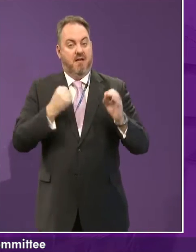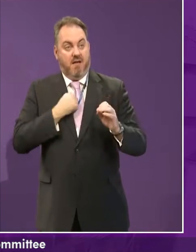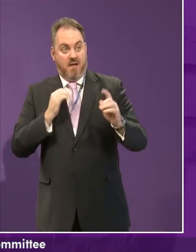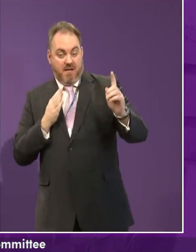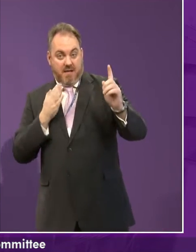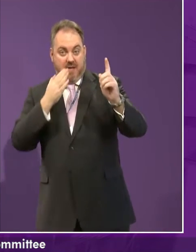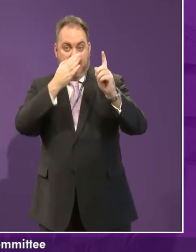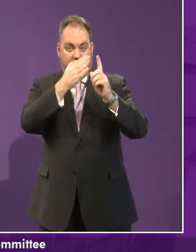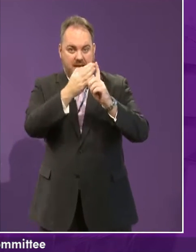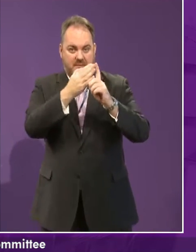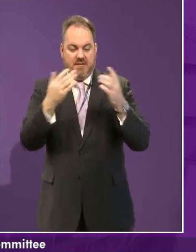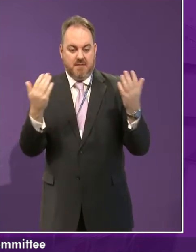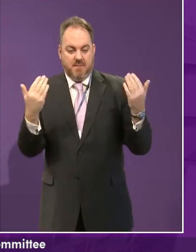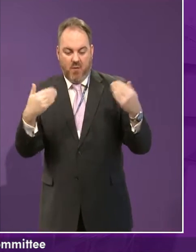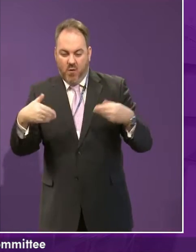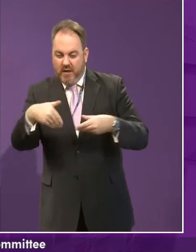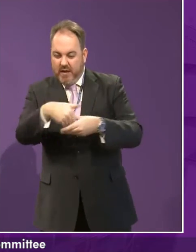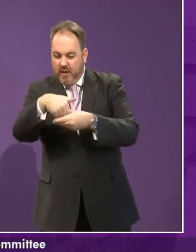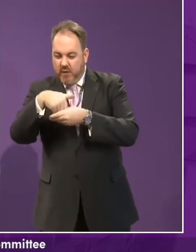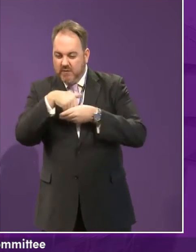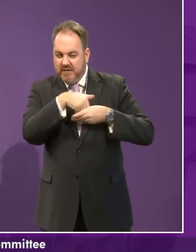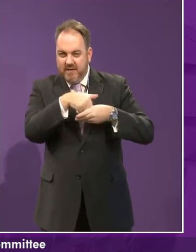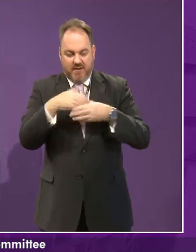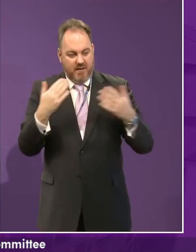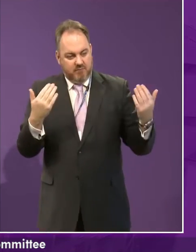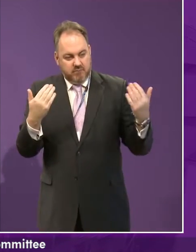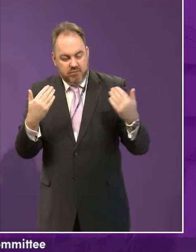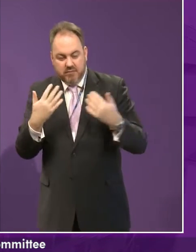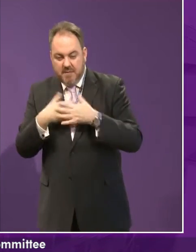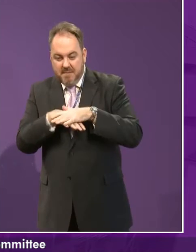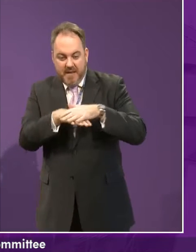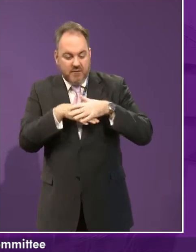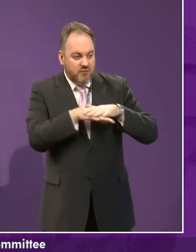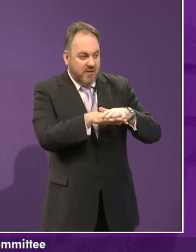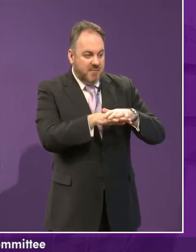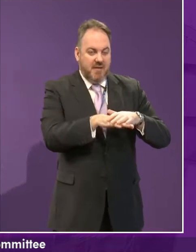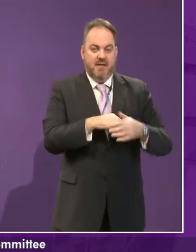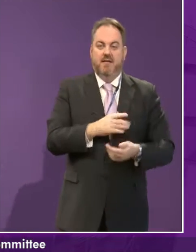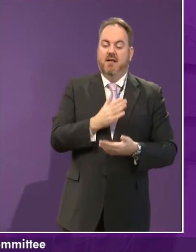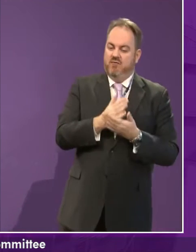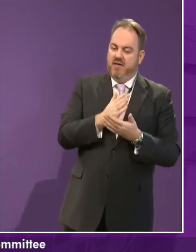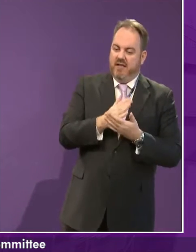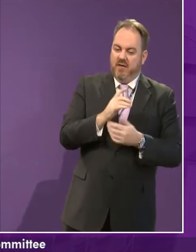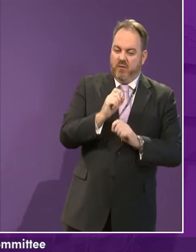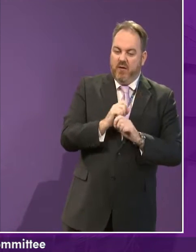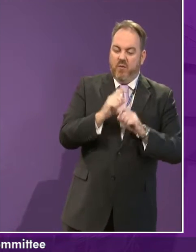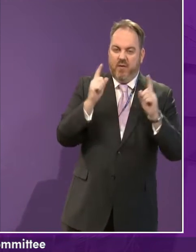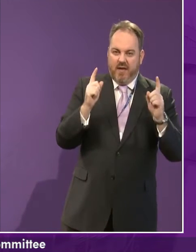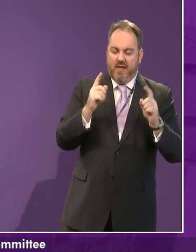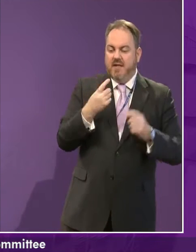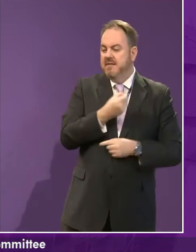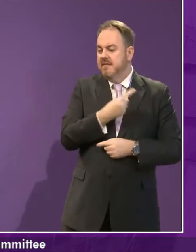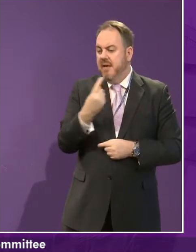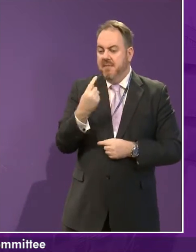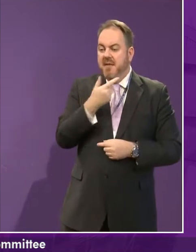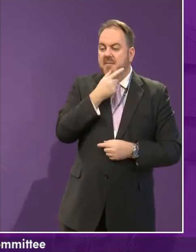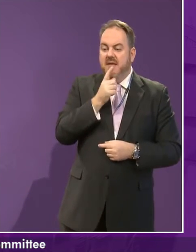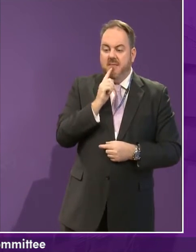much more inclusive and mainstreaming as much as possible, although that won't ever take away from the need for certain